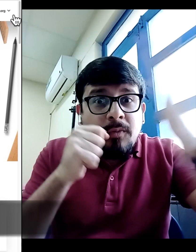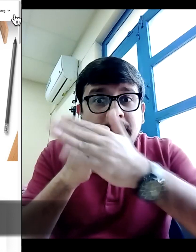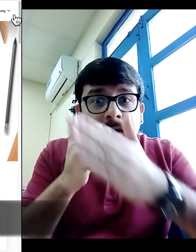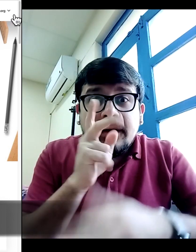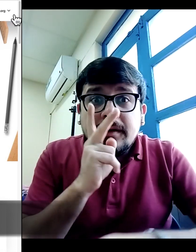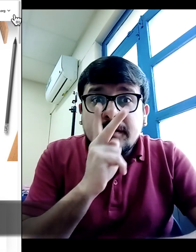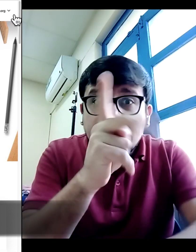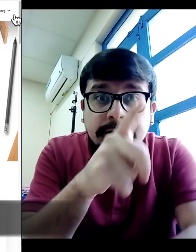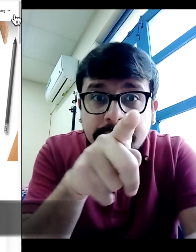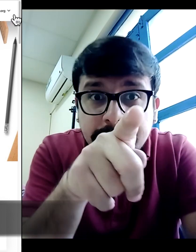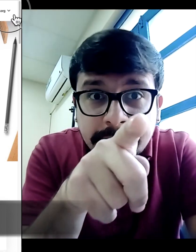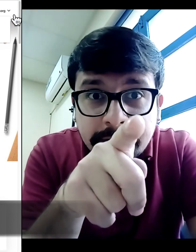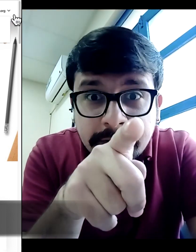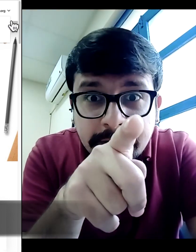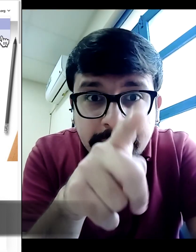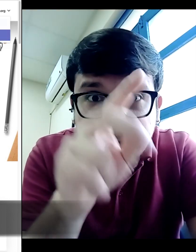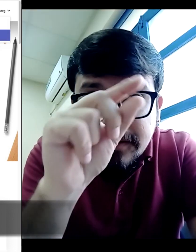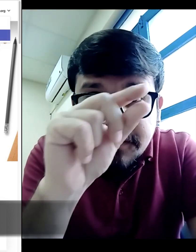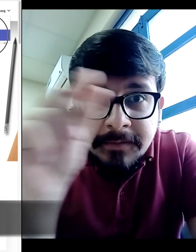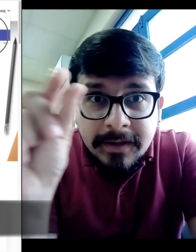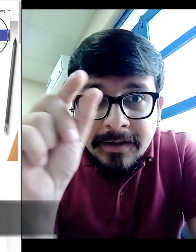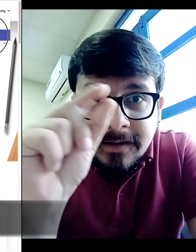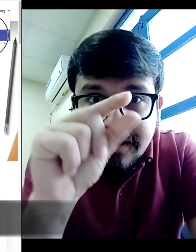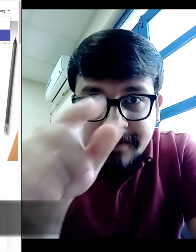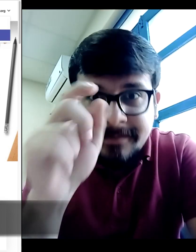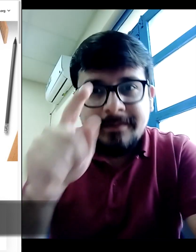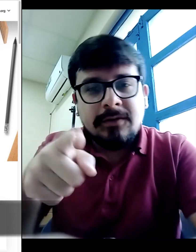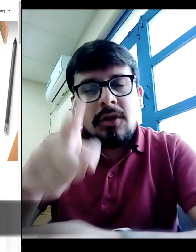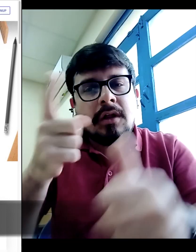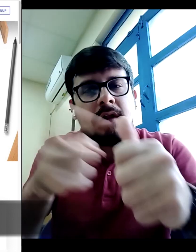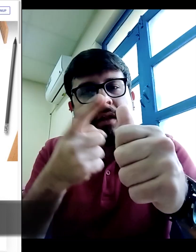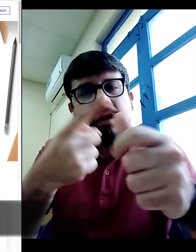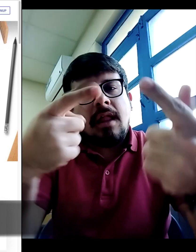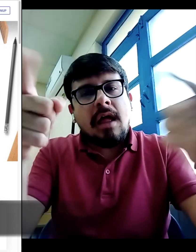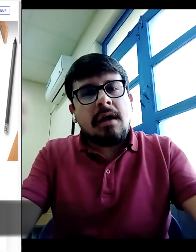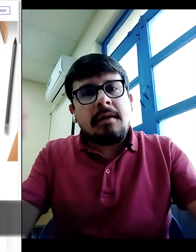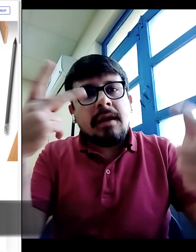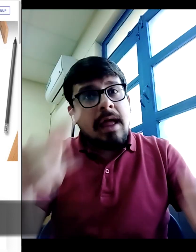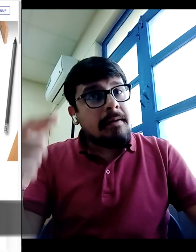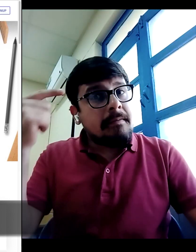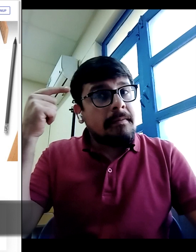time, when you come to this website, I will leave from here.